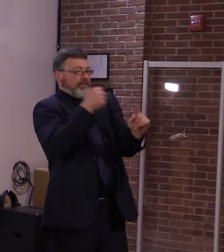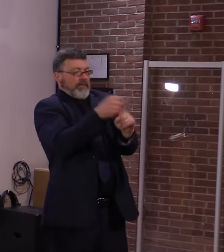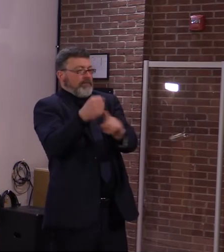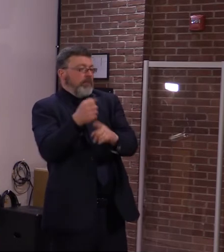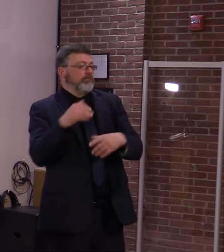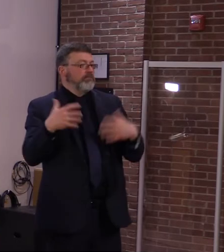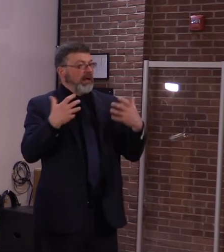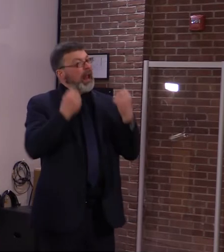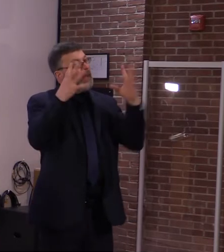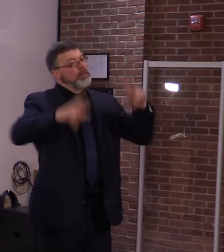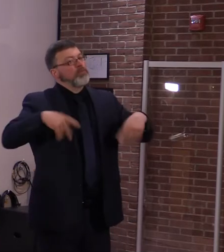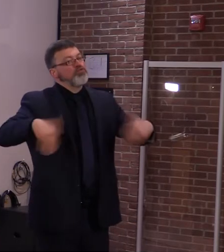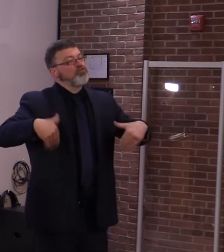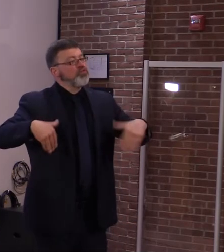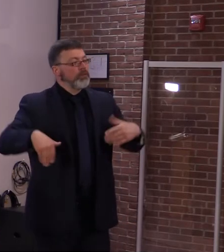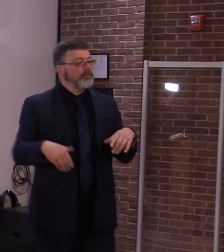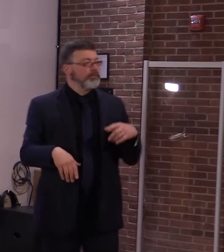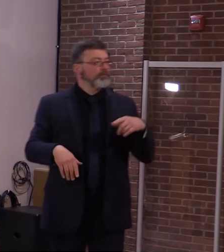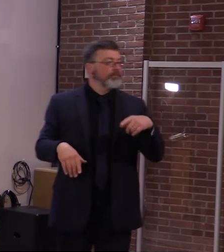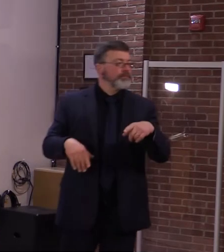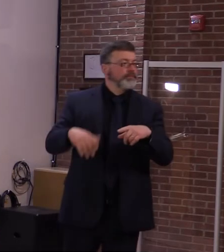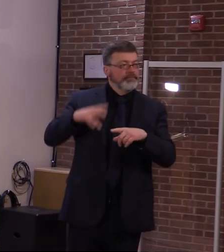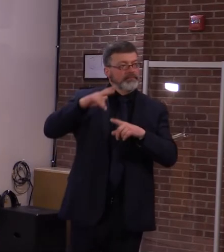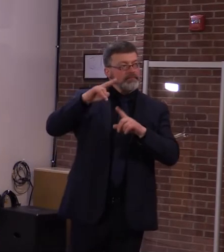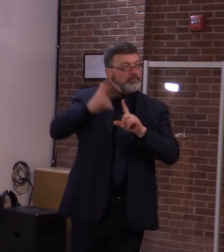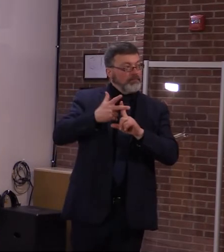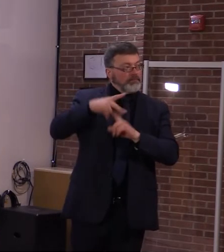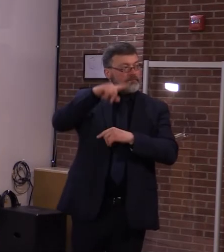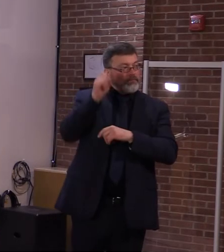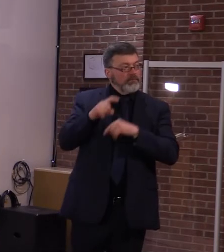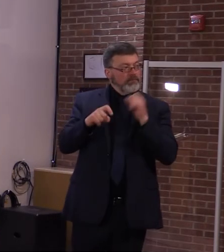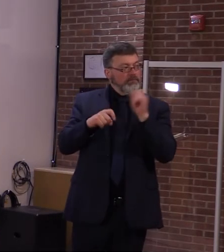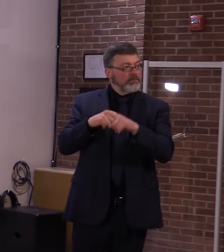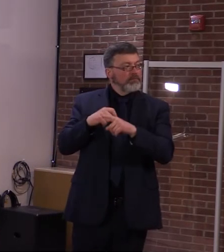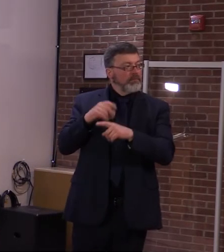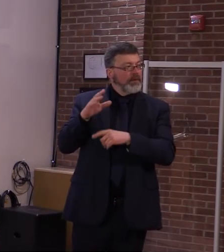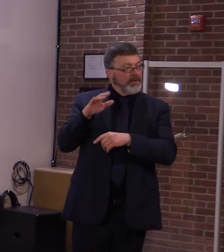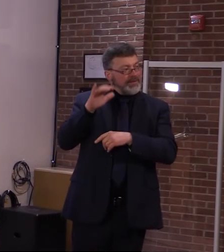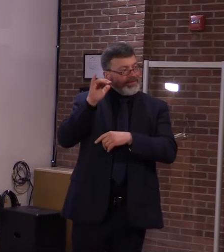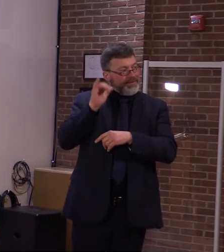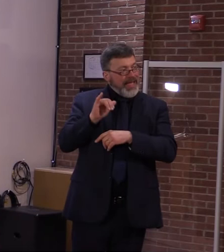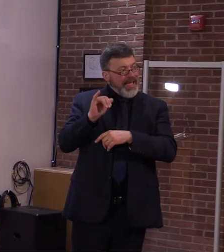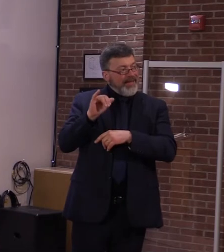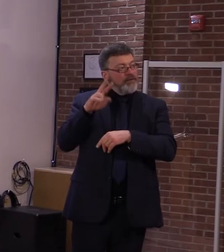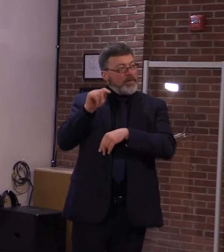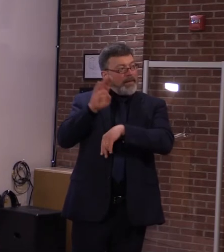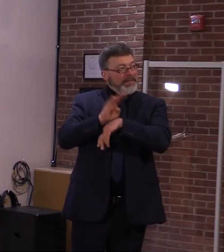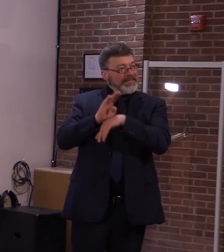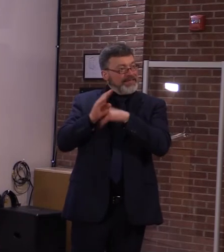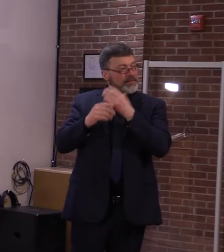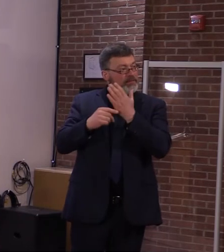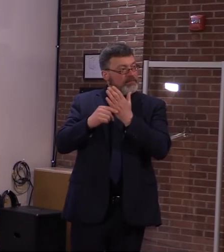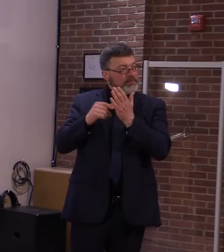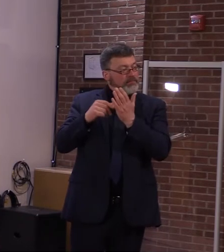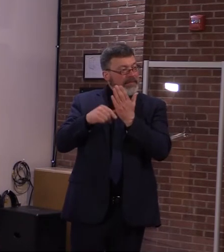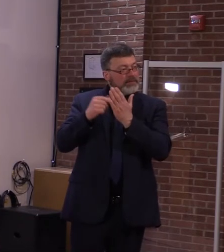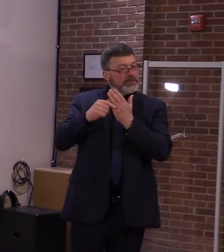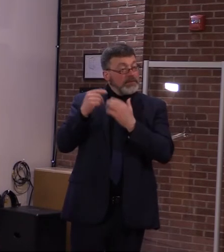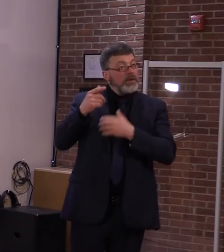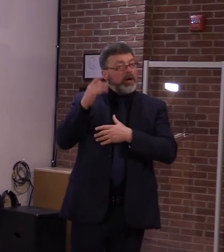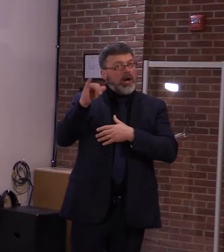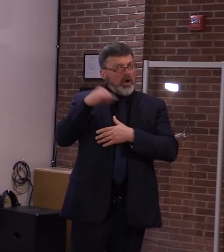in Vermont, either going forward or in process at the moment? Or is it just the